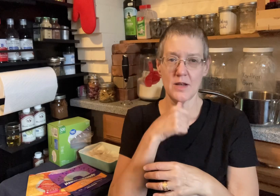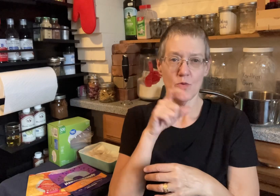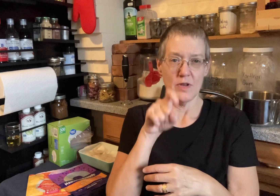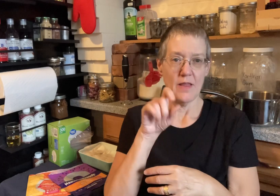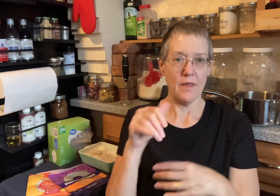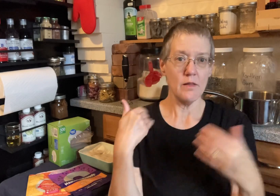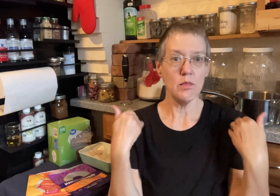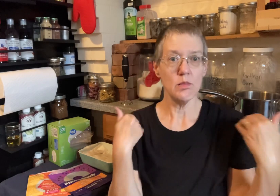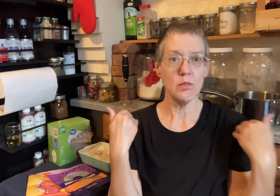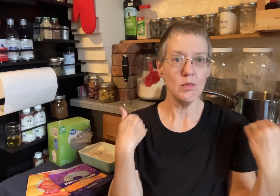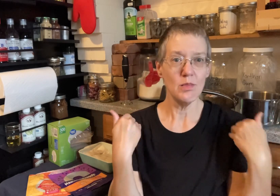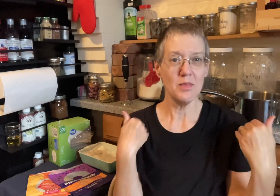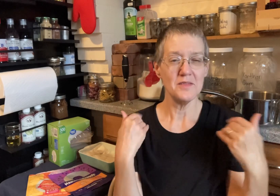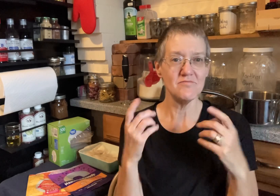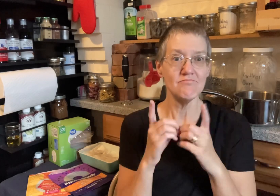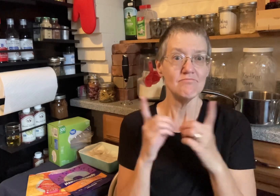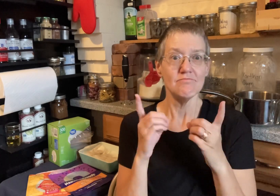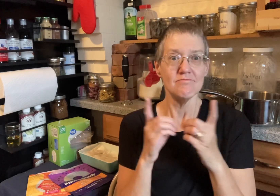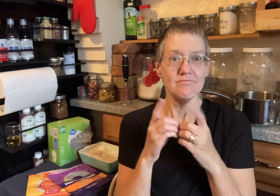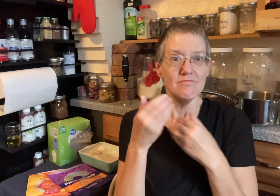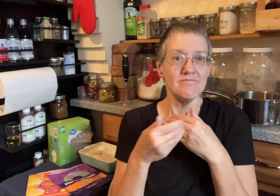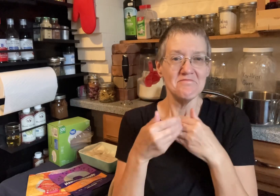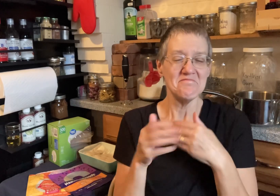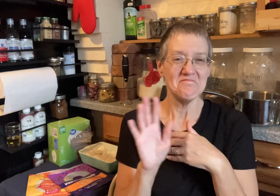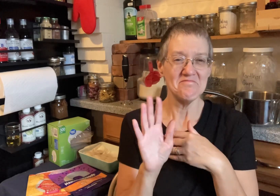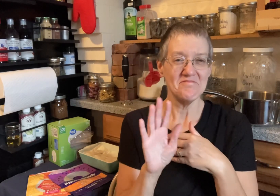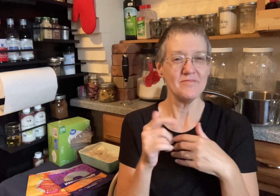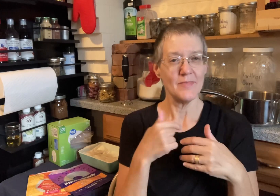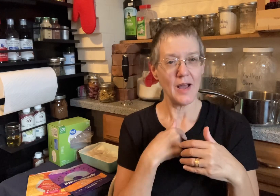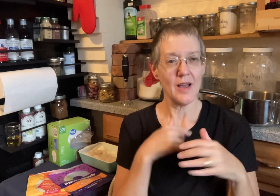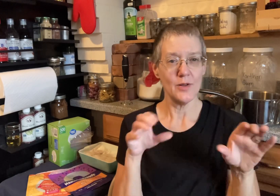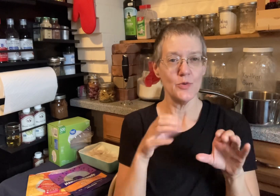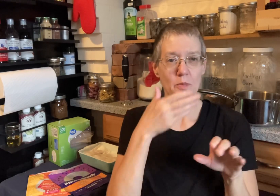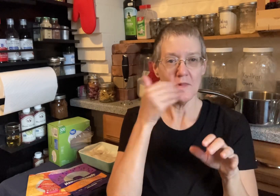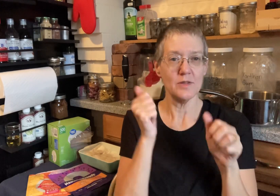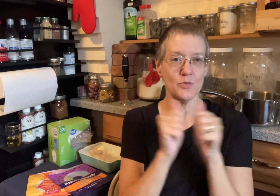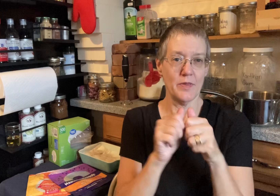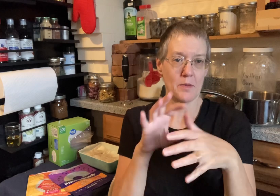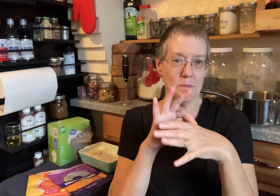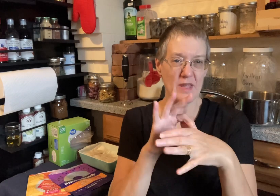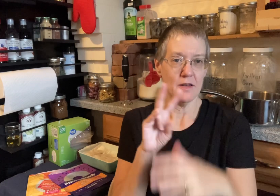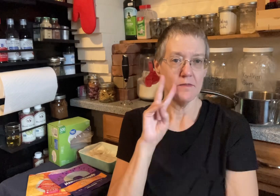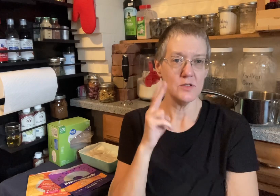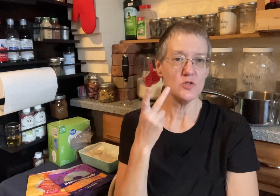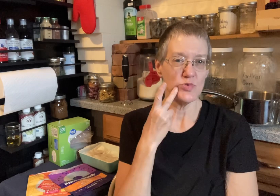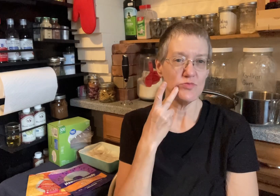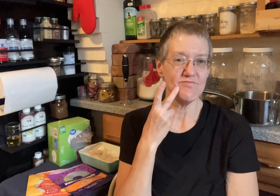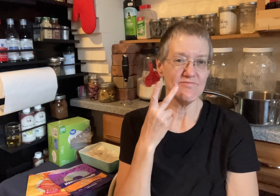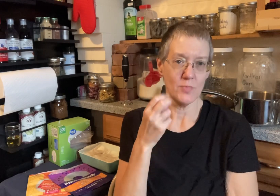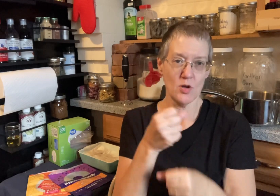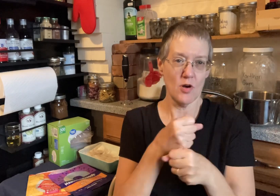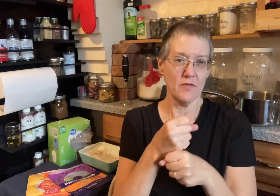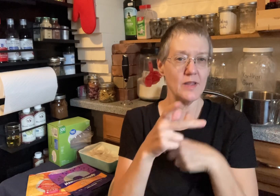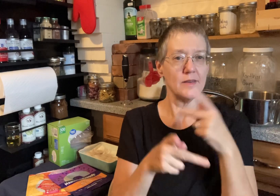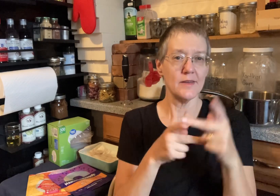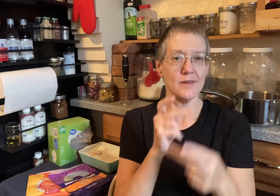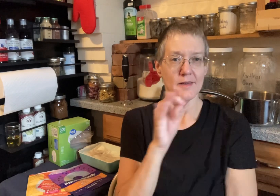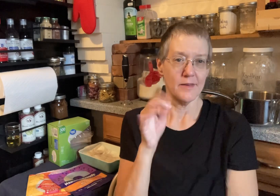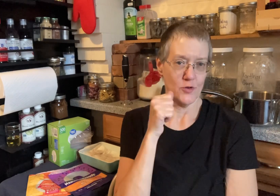keto breads. I just don't need all those reminders because I do best eating meat and vegetables,